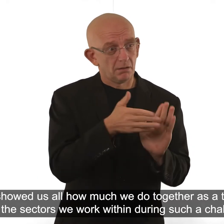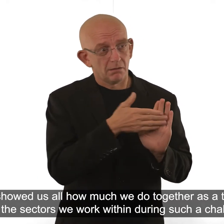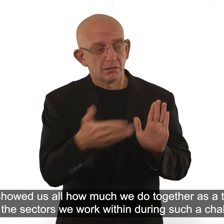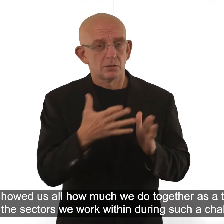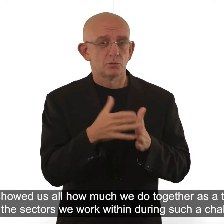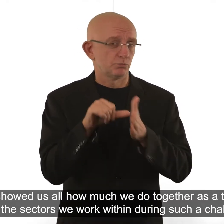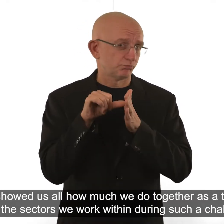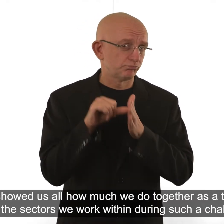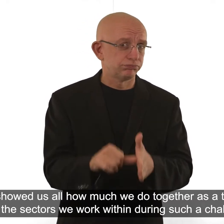time.